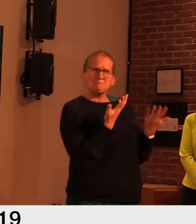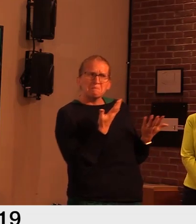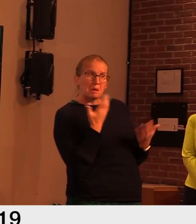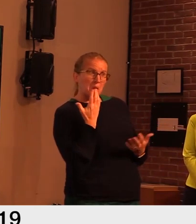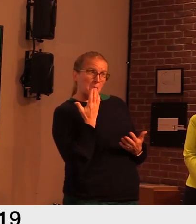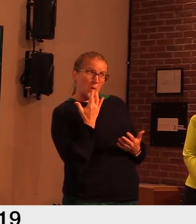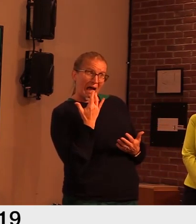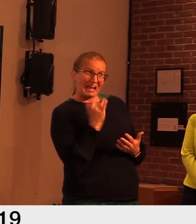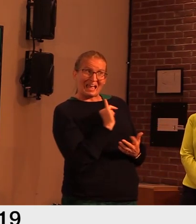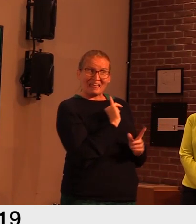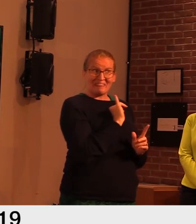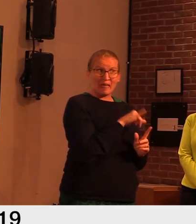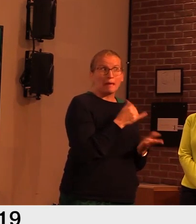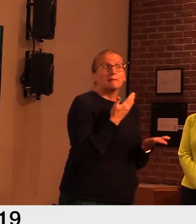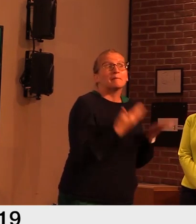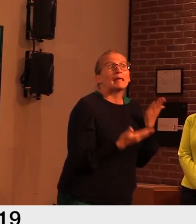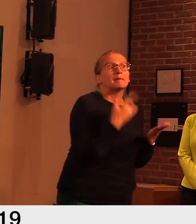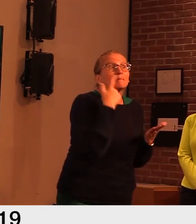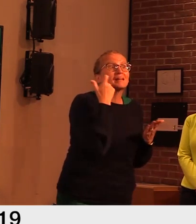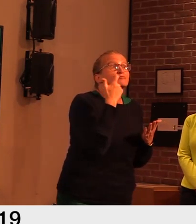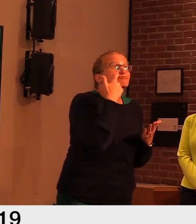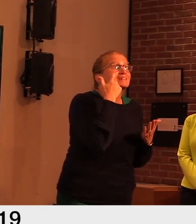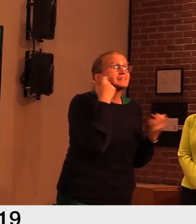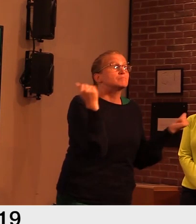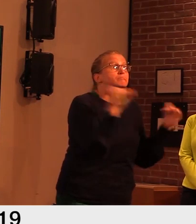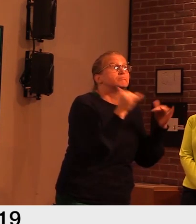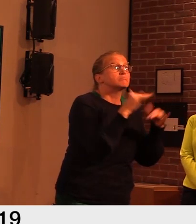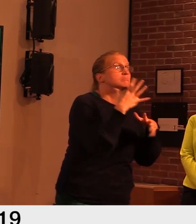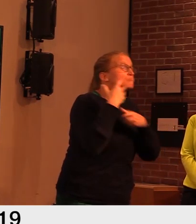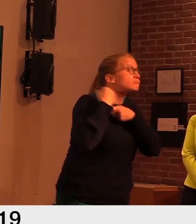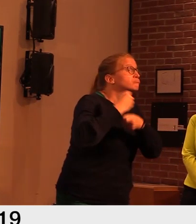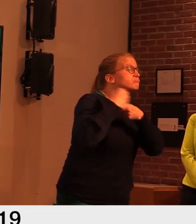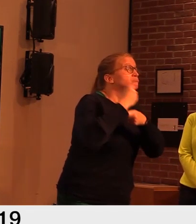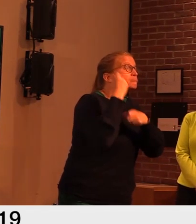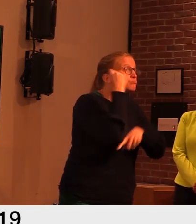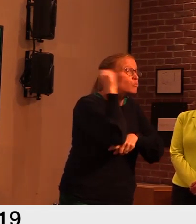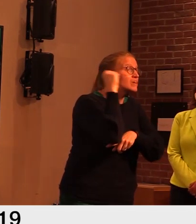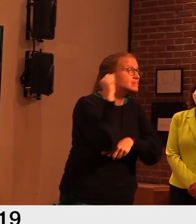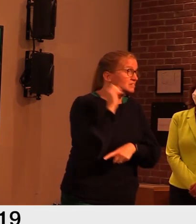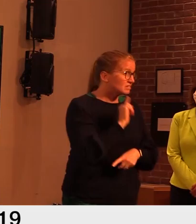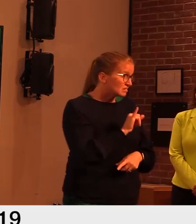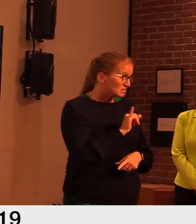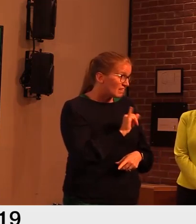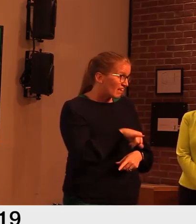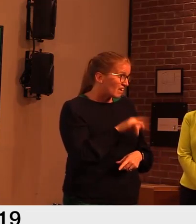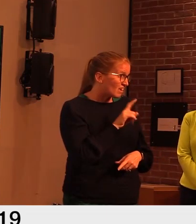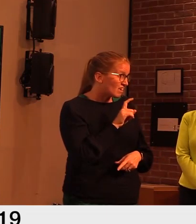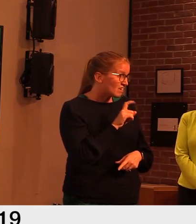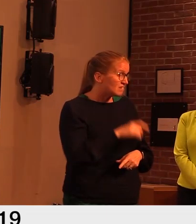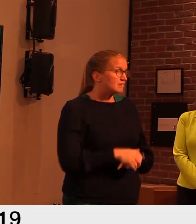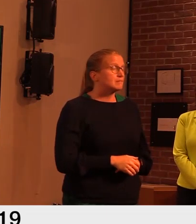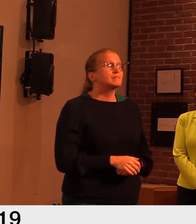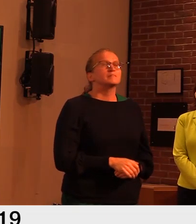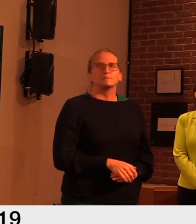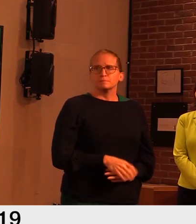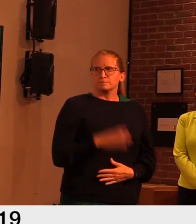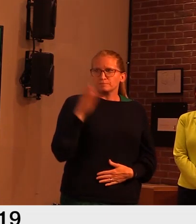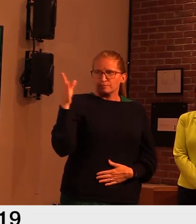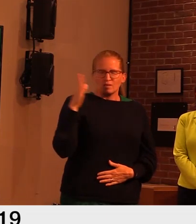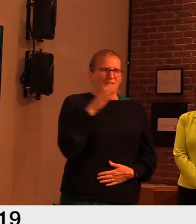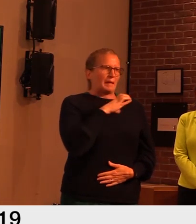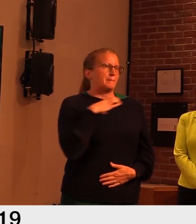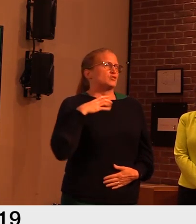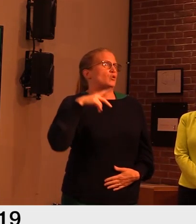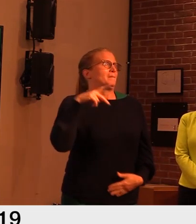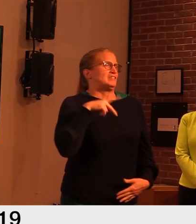compared to the same time period, you know, before the Winooski outbreak happened. Does the state have like a theory as to why that